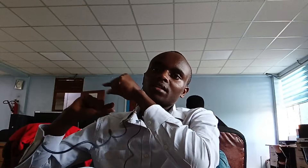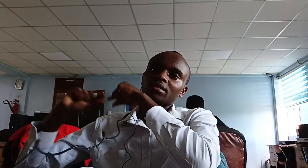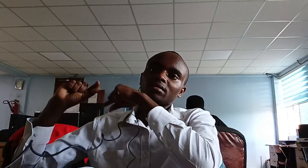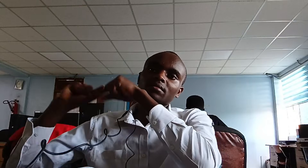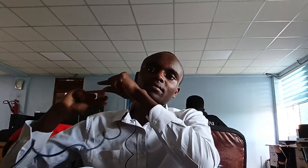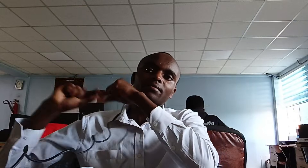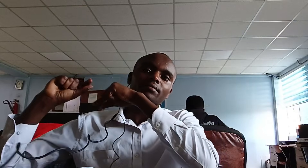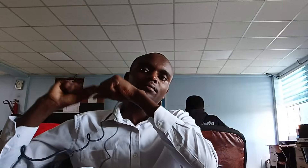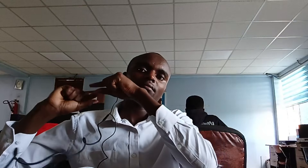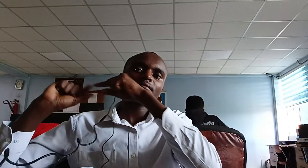generation.